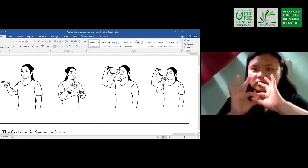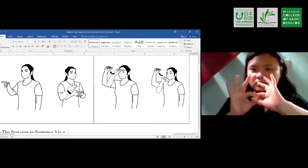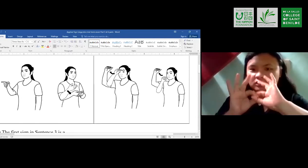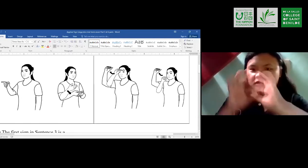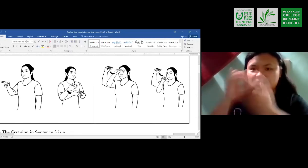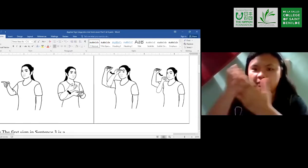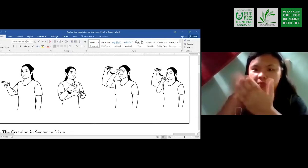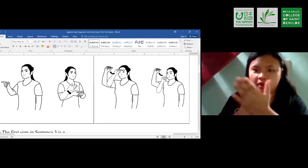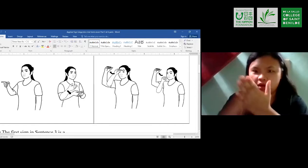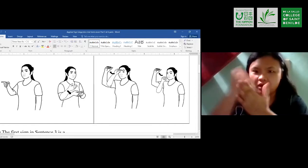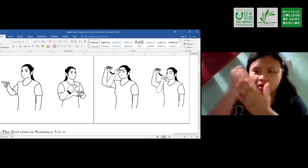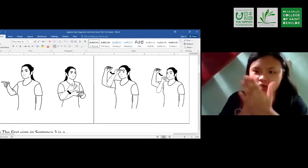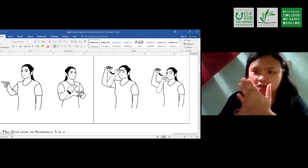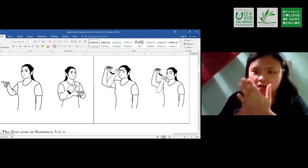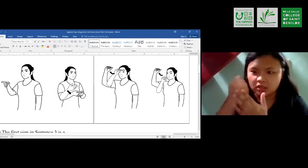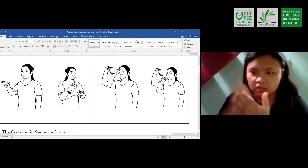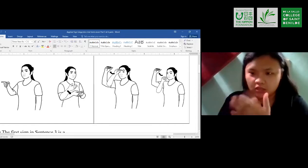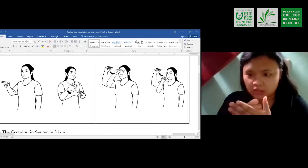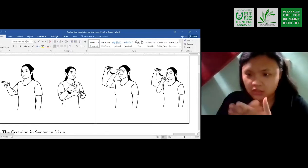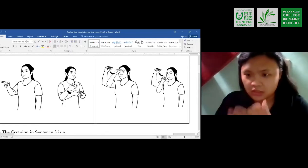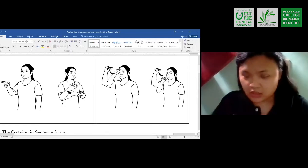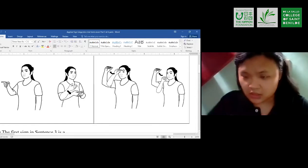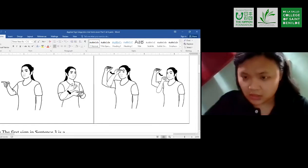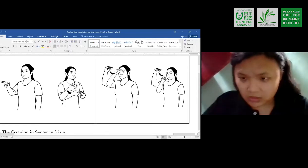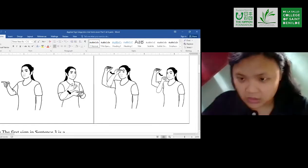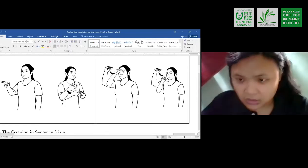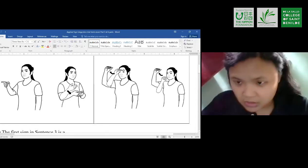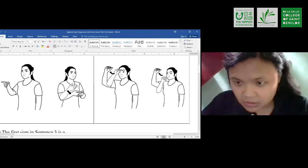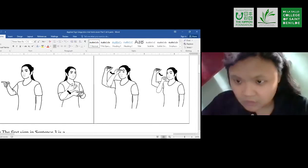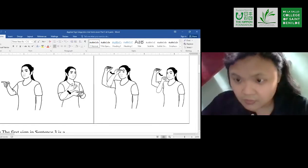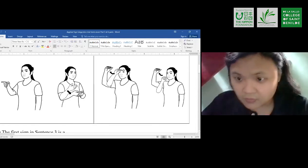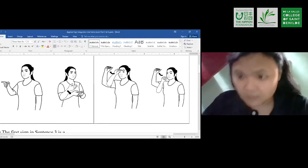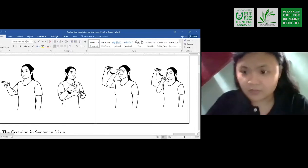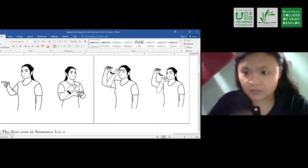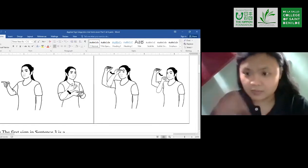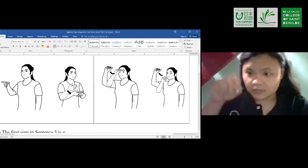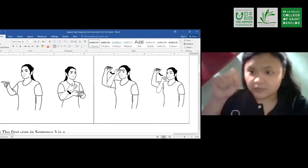which is a subject. So you, close friend.